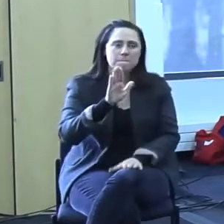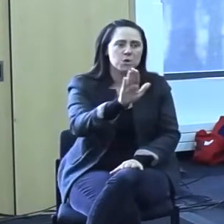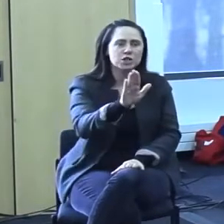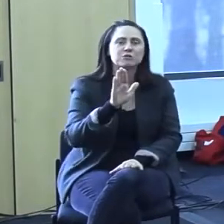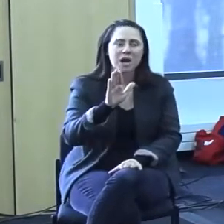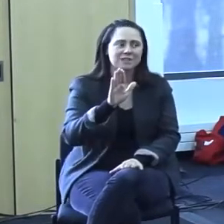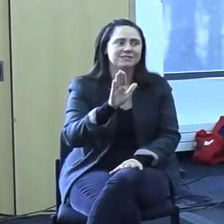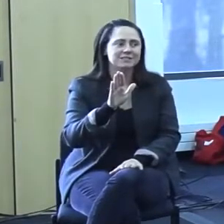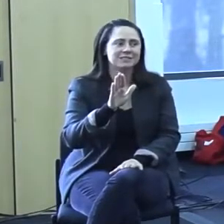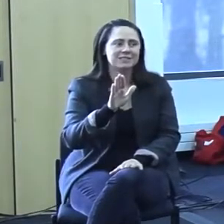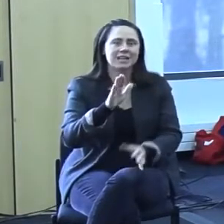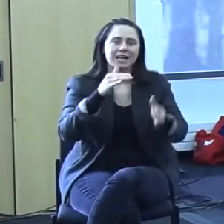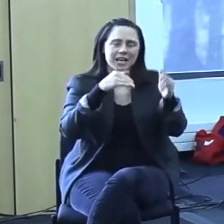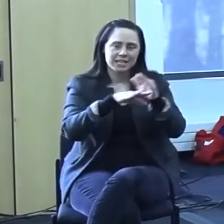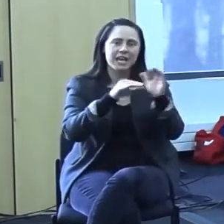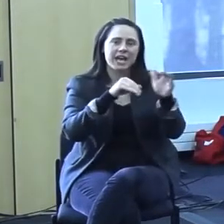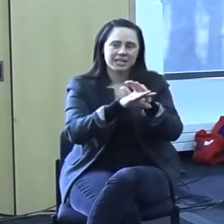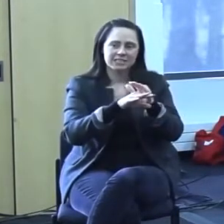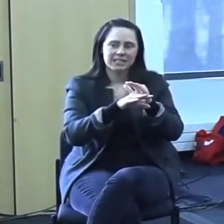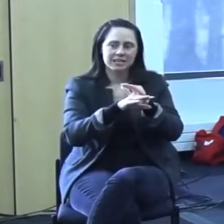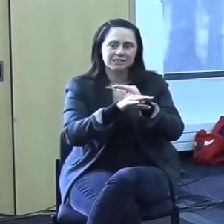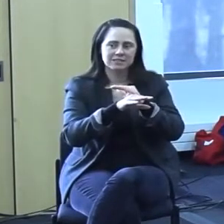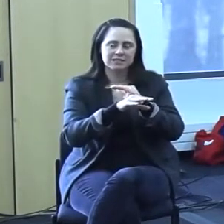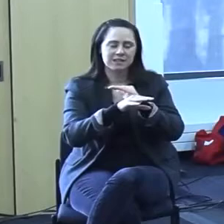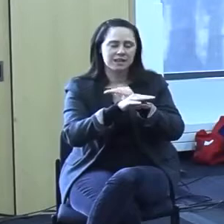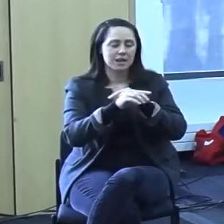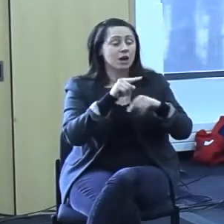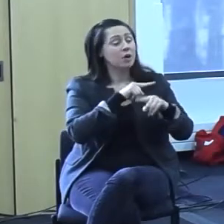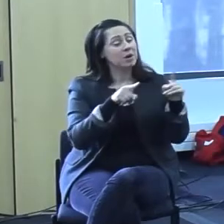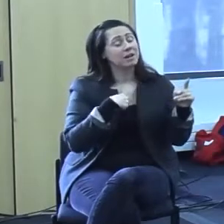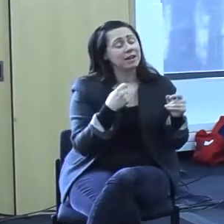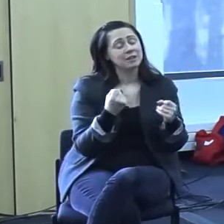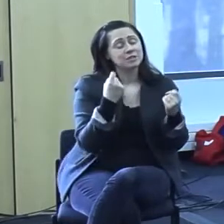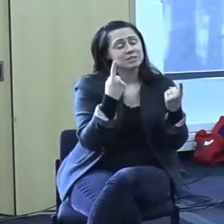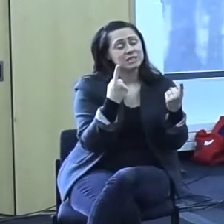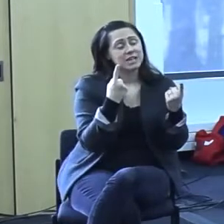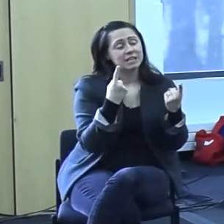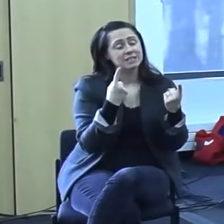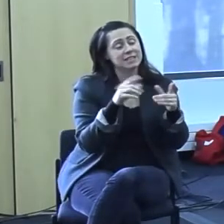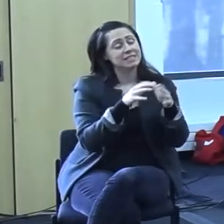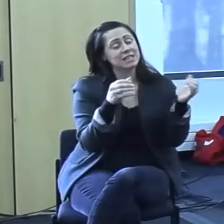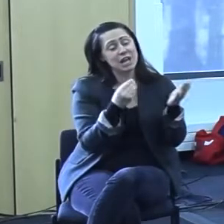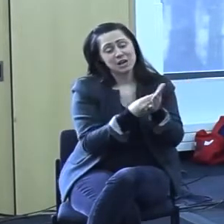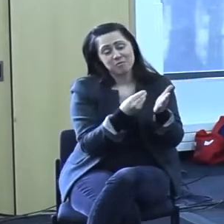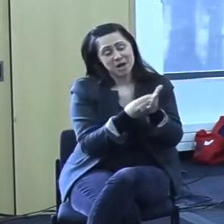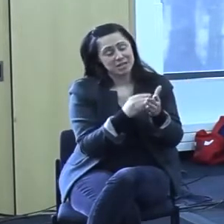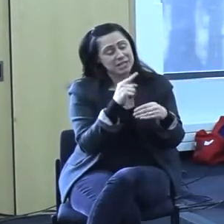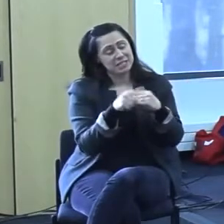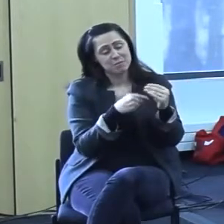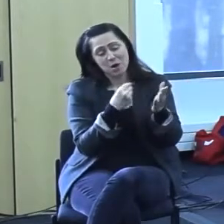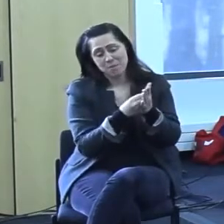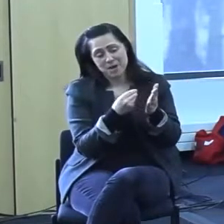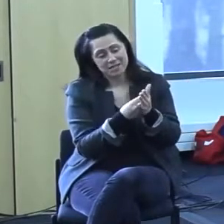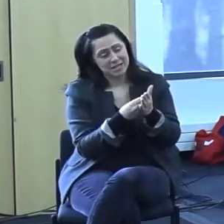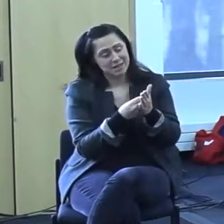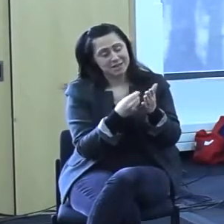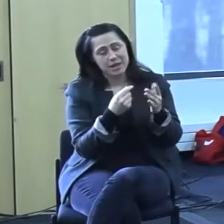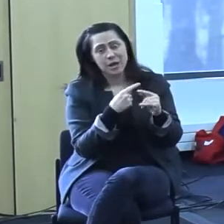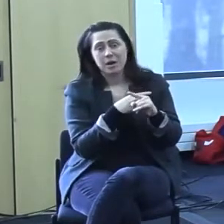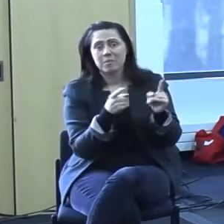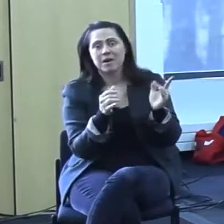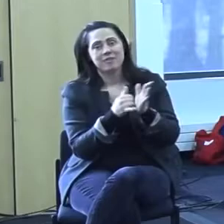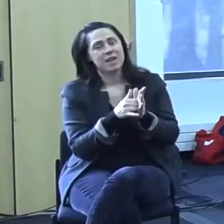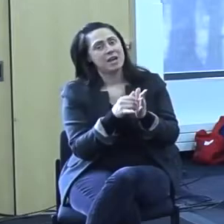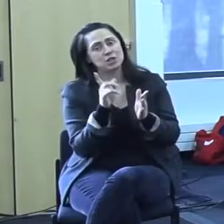buttons in the access. And but I understand it's about money, it's about everything, but